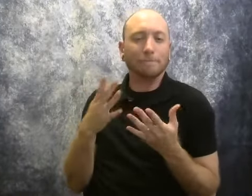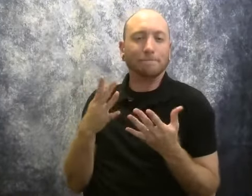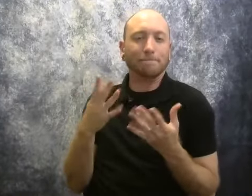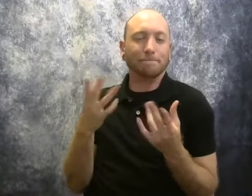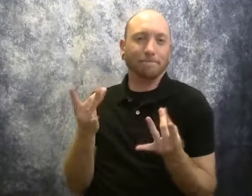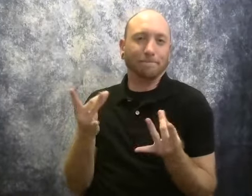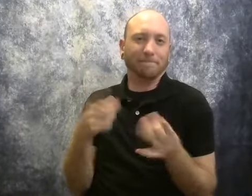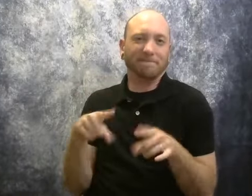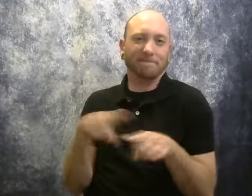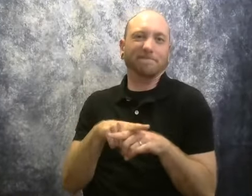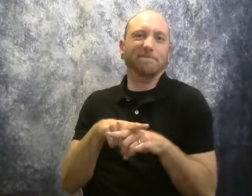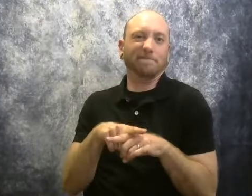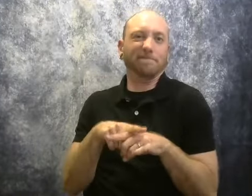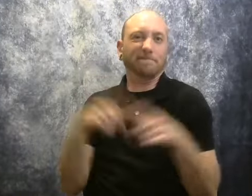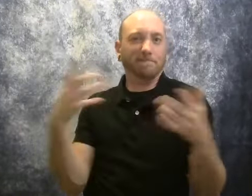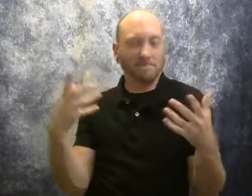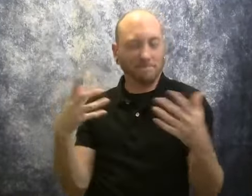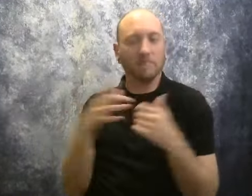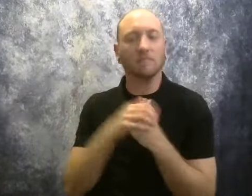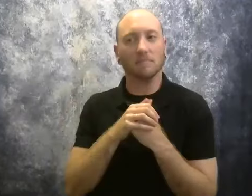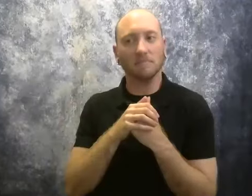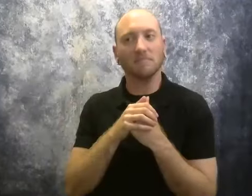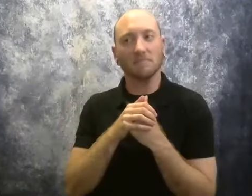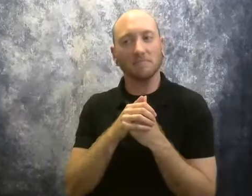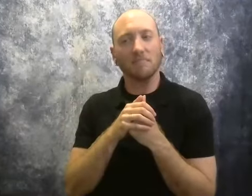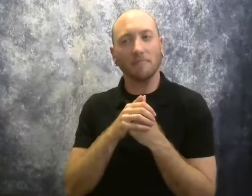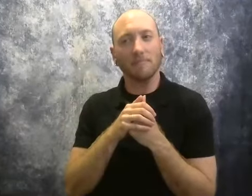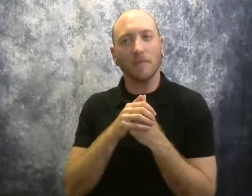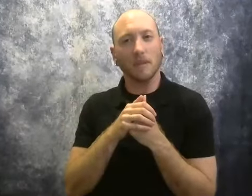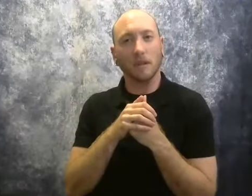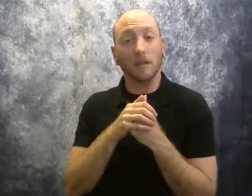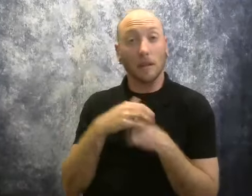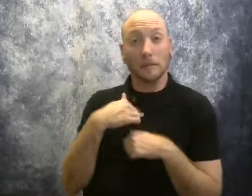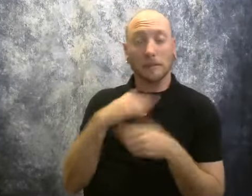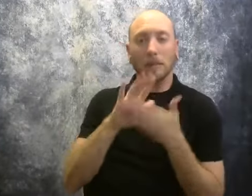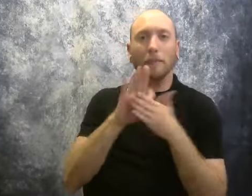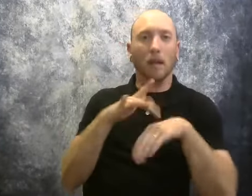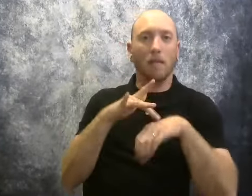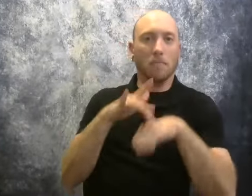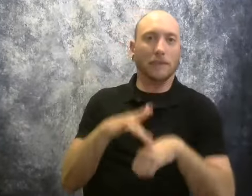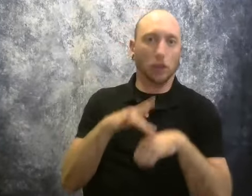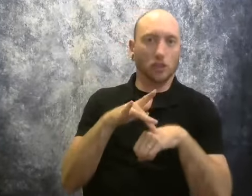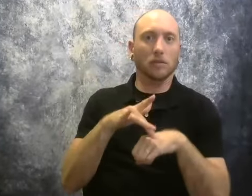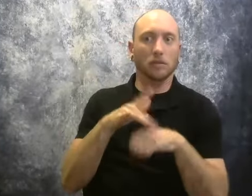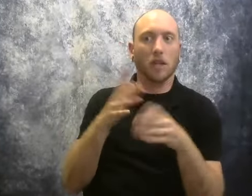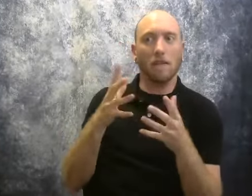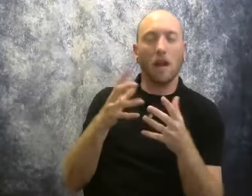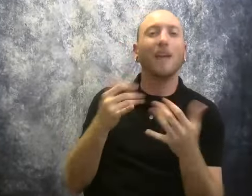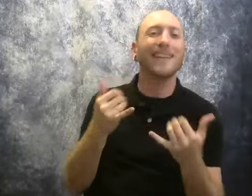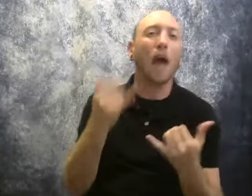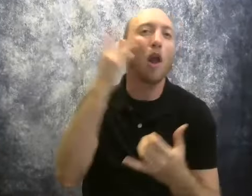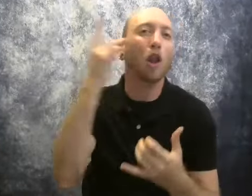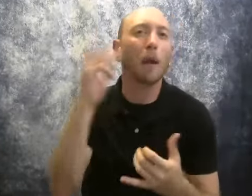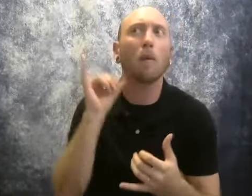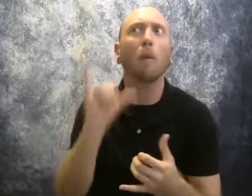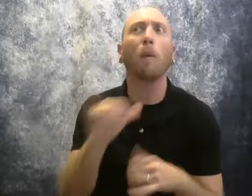of a discussion in our house on many different times, and it became, I suppose, it became an obsession for me, really,